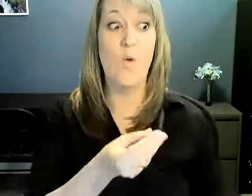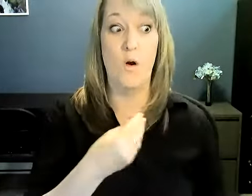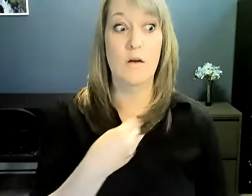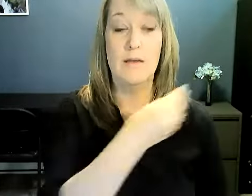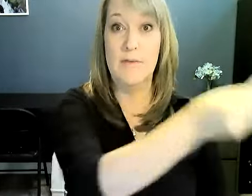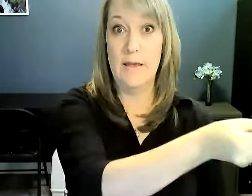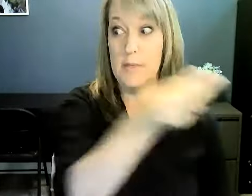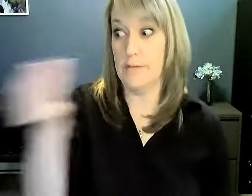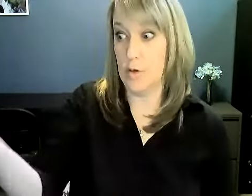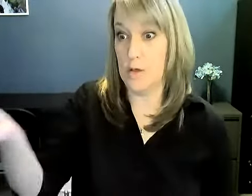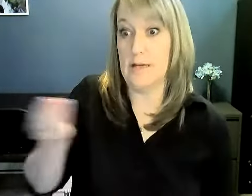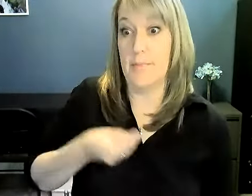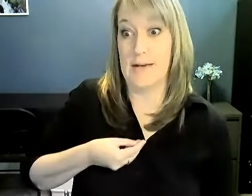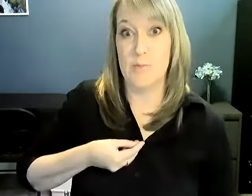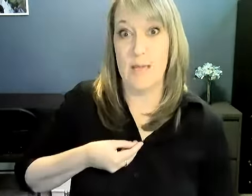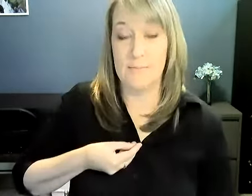Or give him, give her, give back to me.